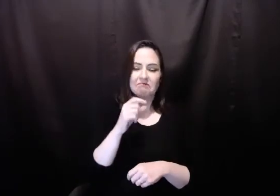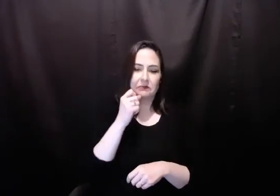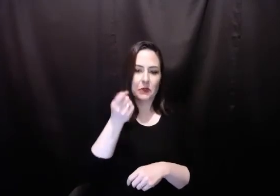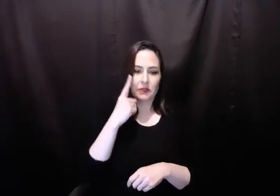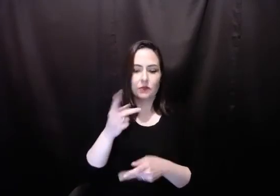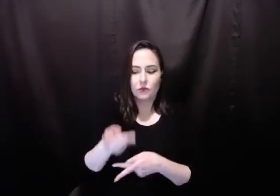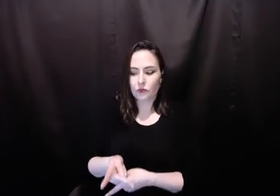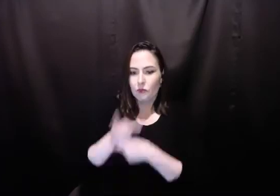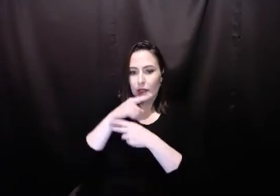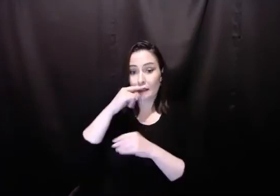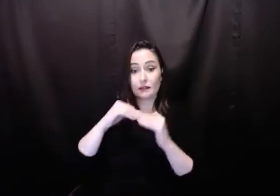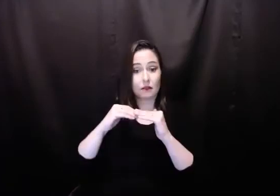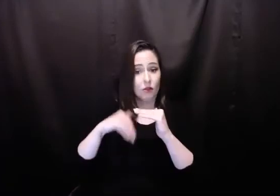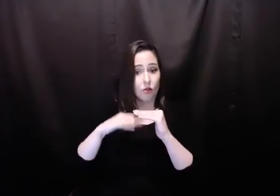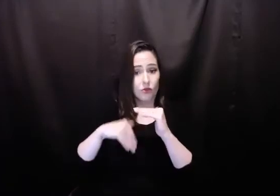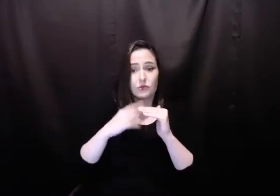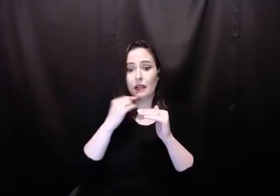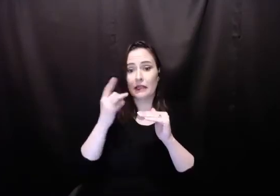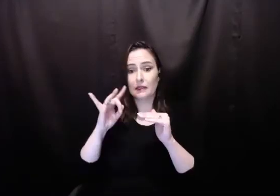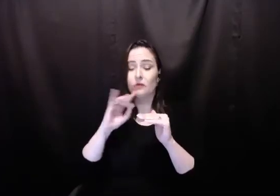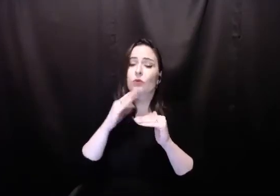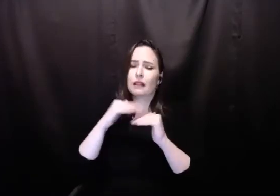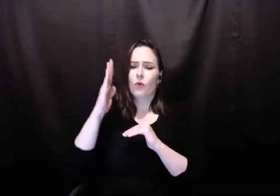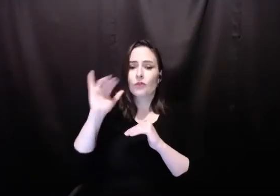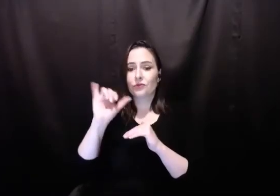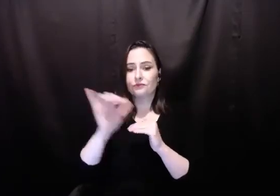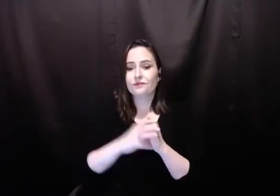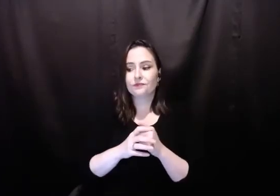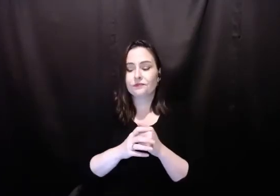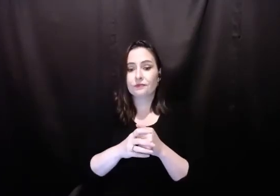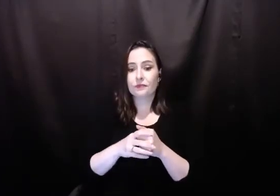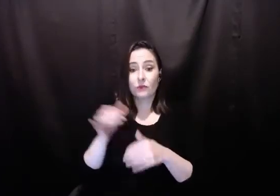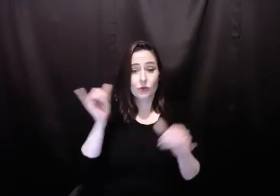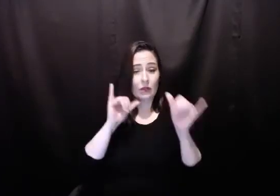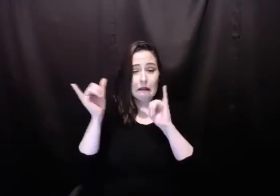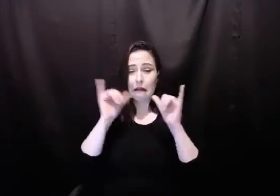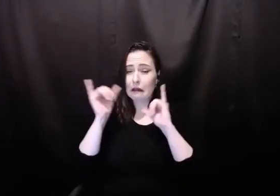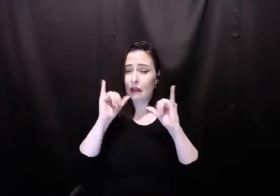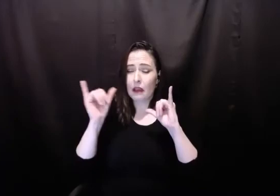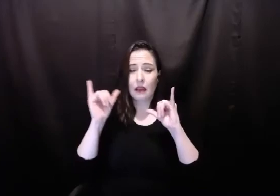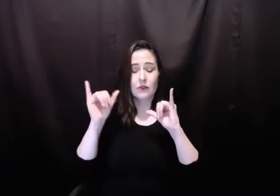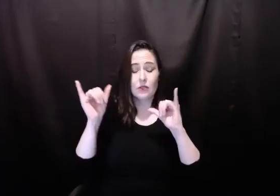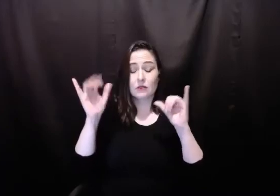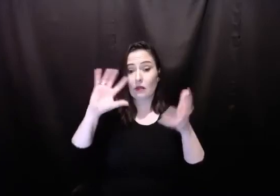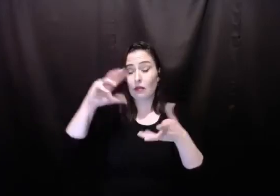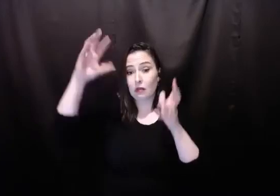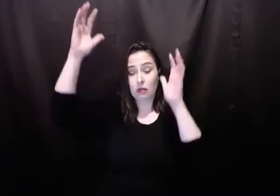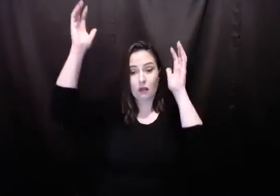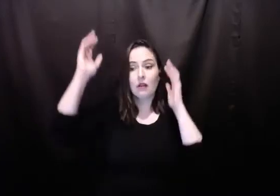just wasn't. Now, that may have changed a lot of places for those kids to go. It's a lonely place